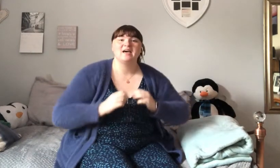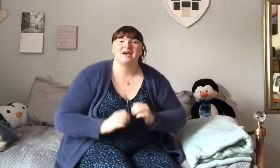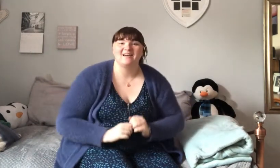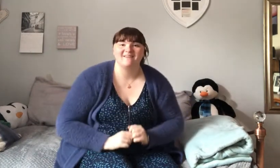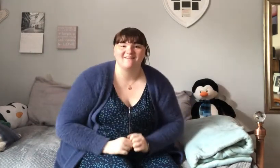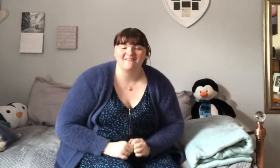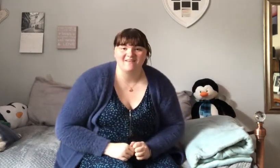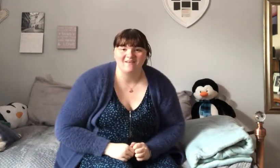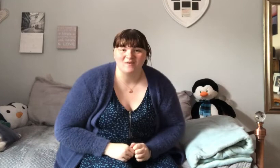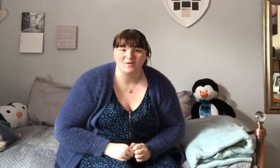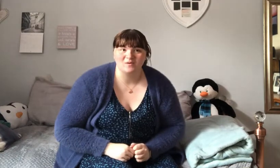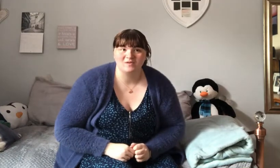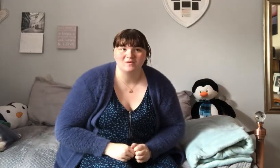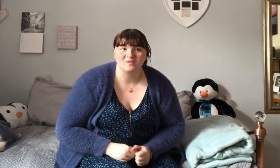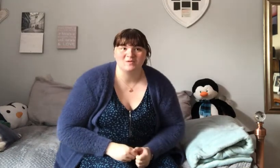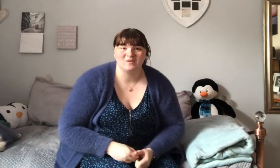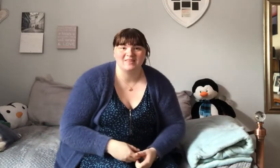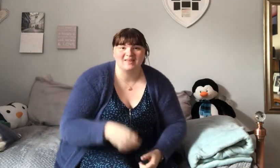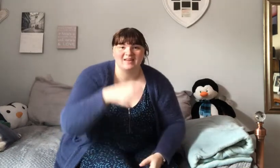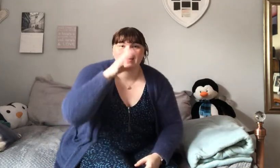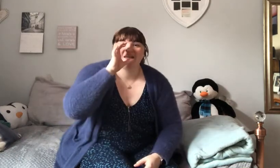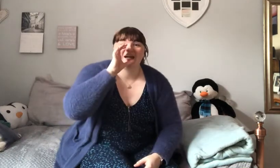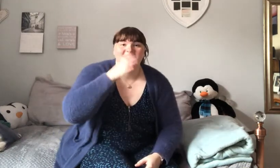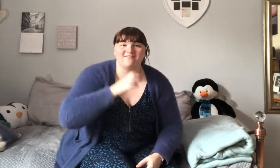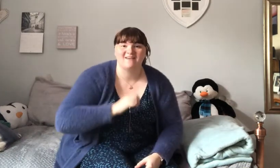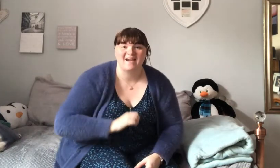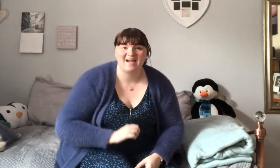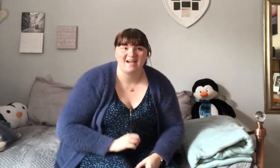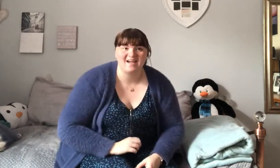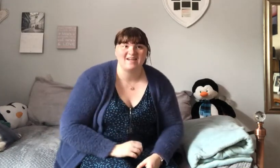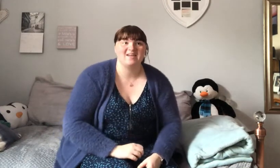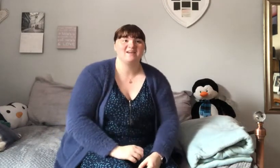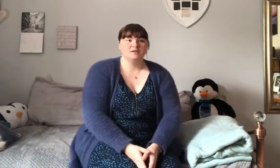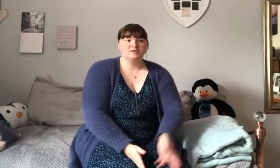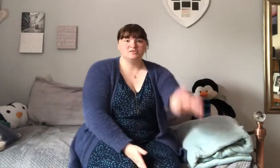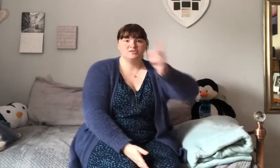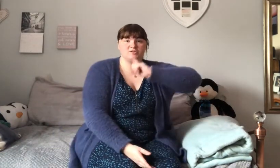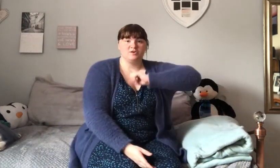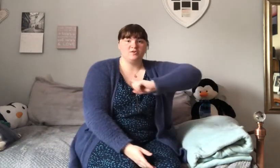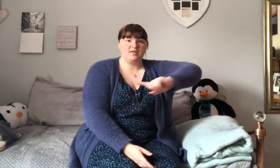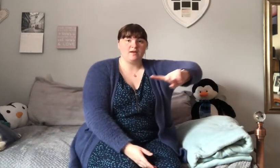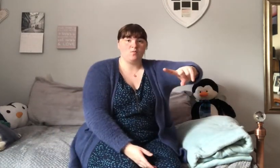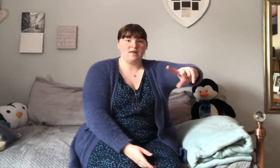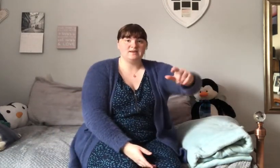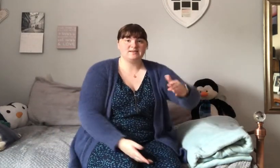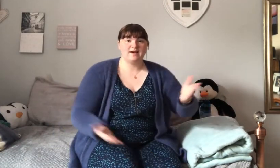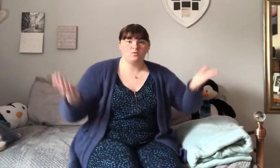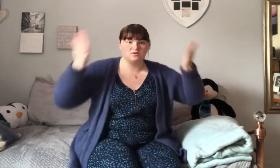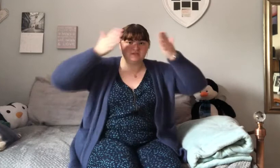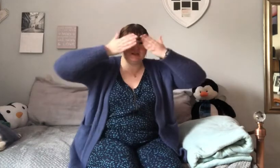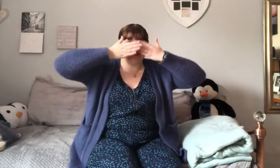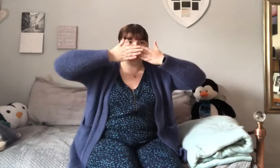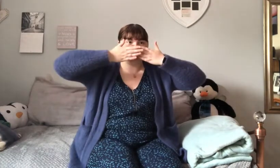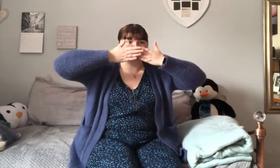and go to the cafe." So they went out in the